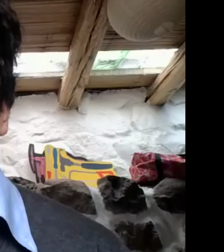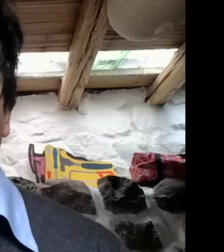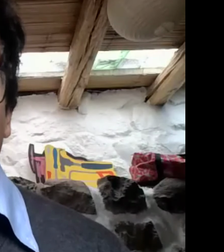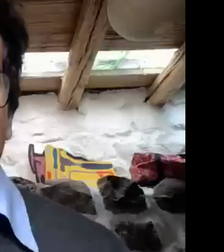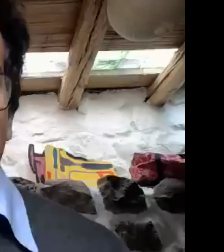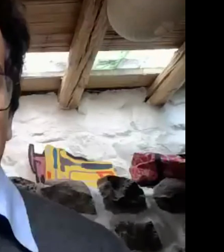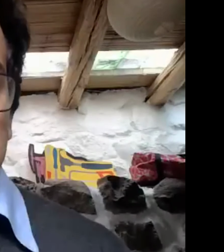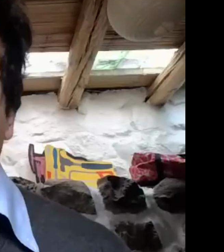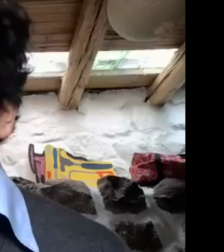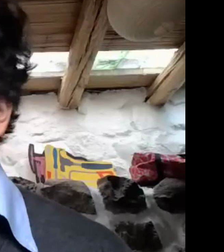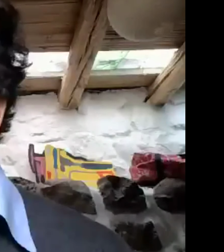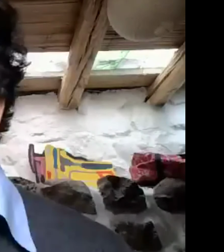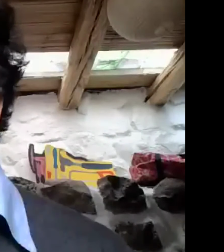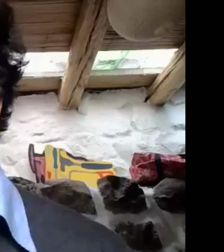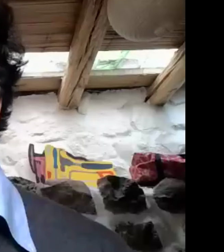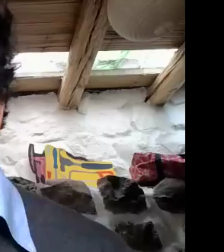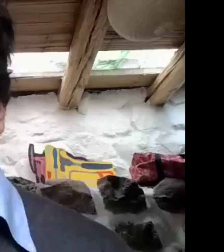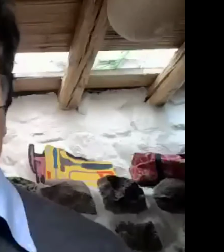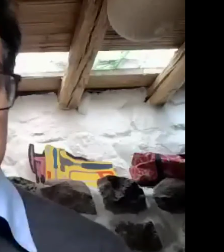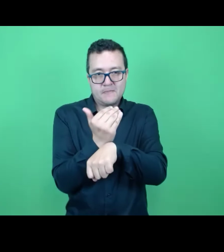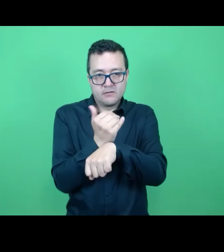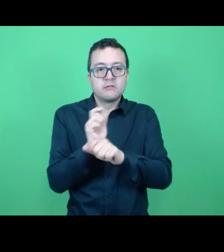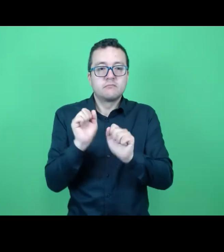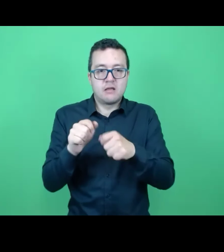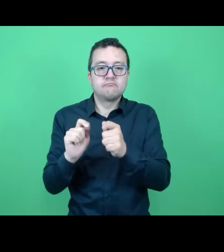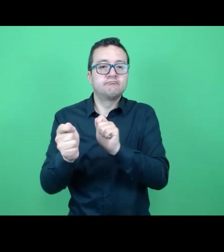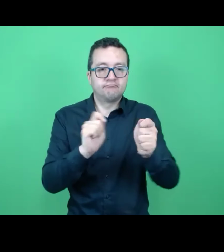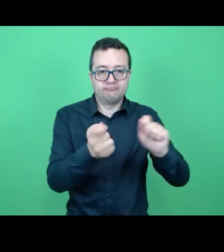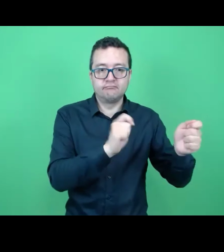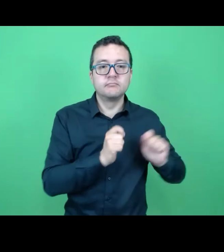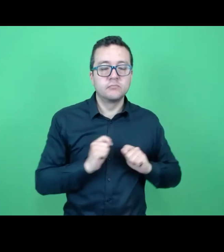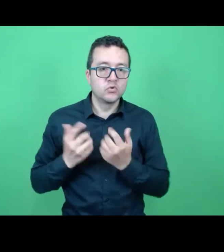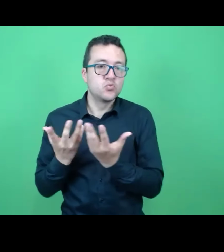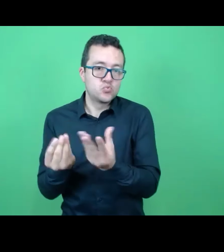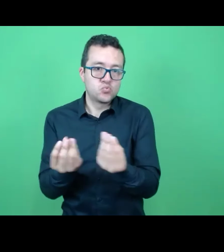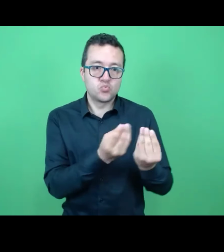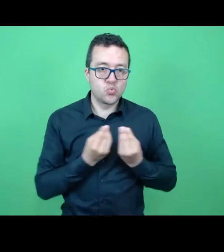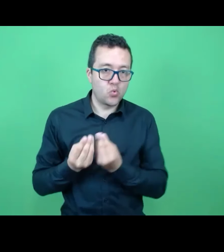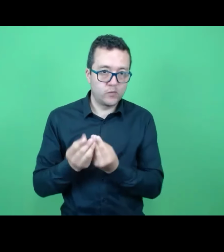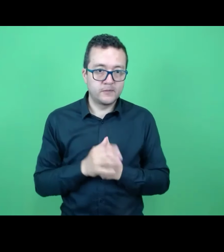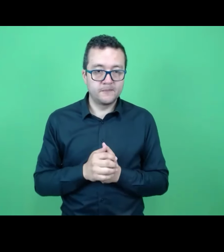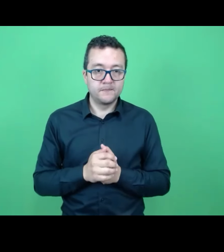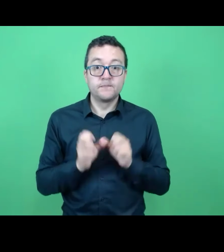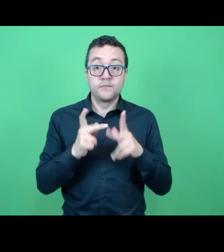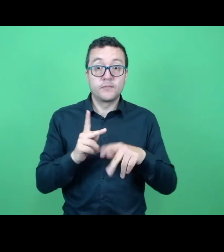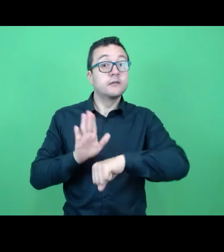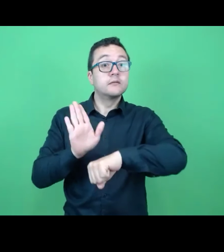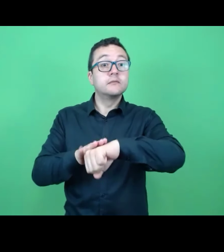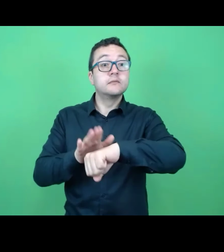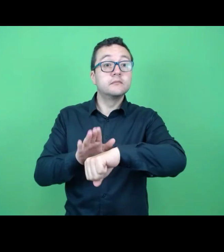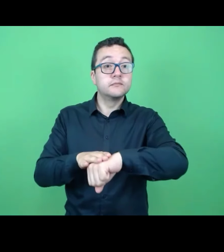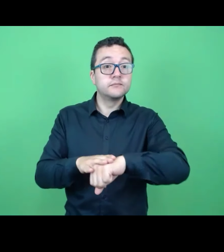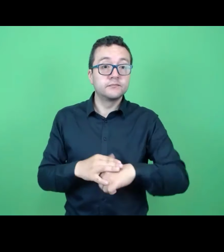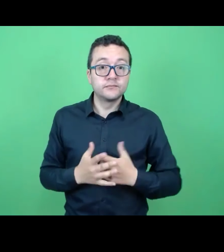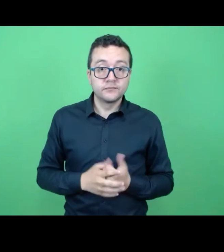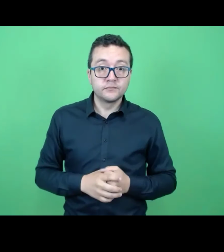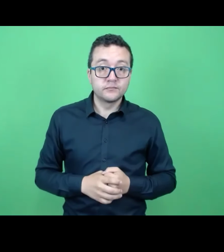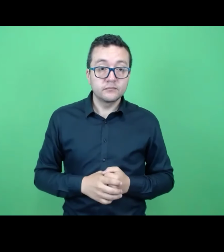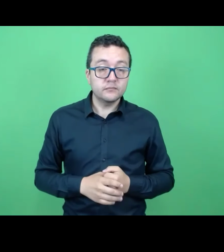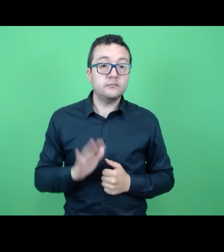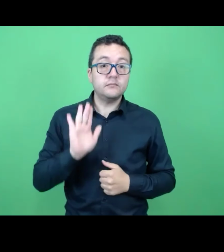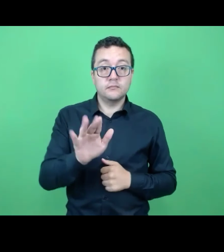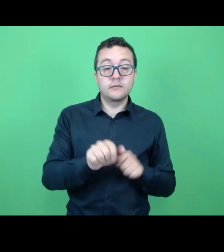all will be sent to each of the groups. Just as a note, people who